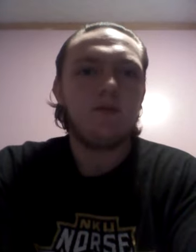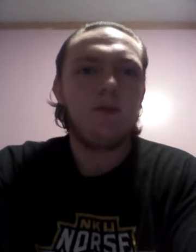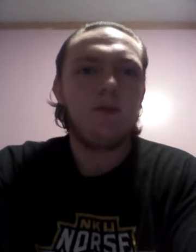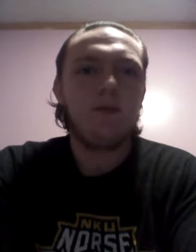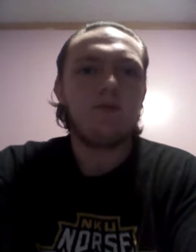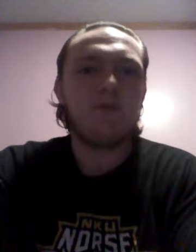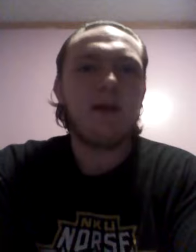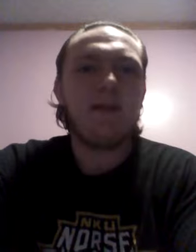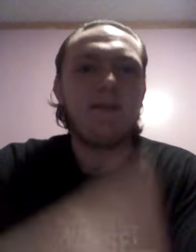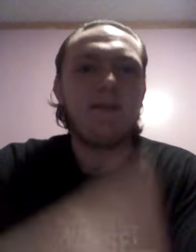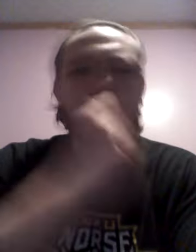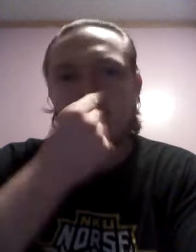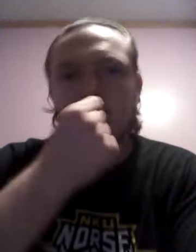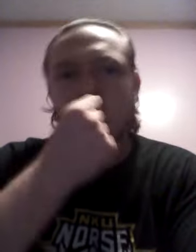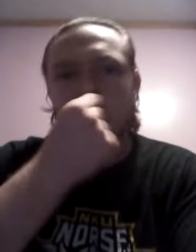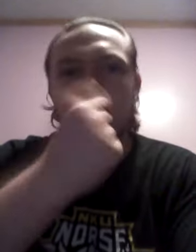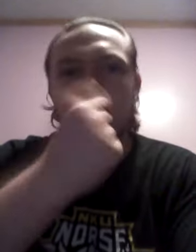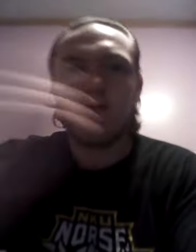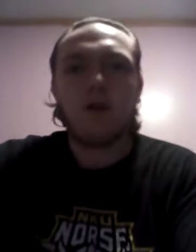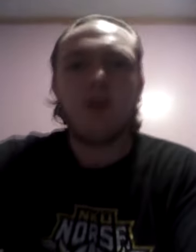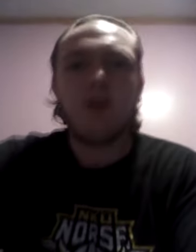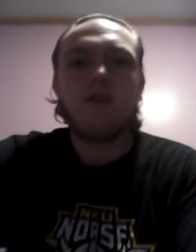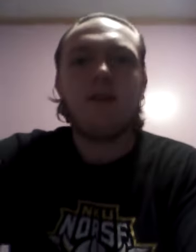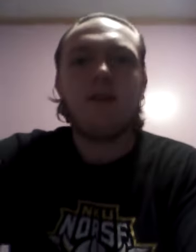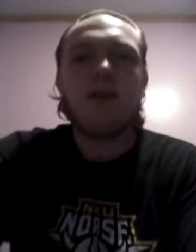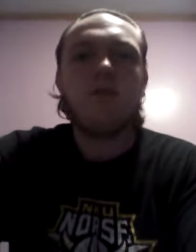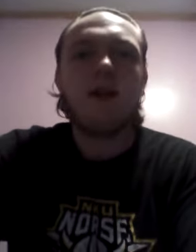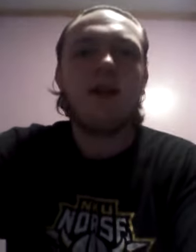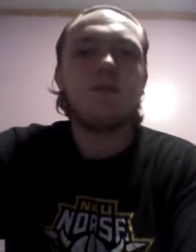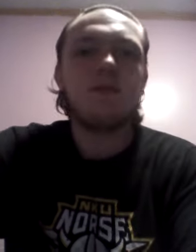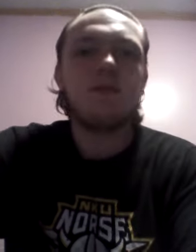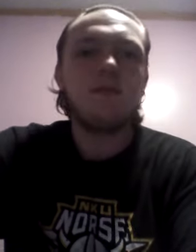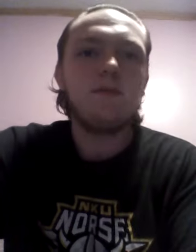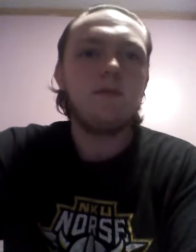Trump holds rally in Pennsylvania to mark on his 100th day in the White House.